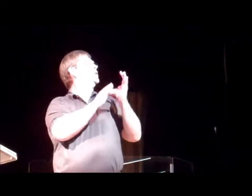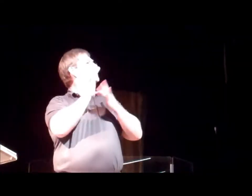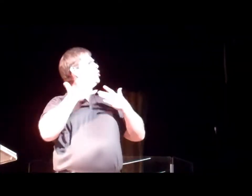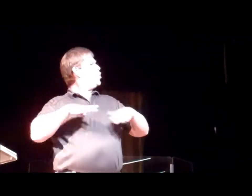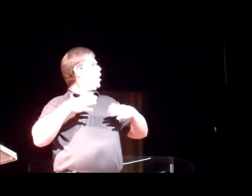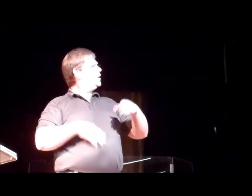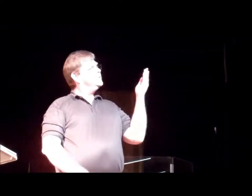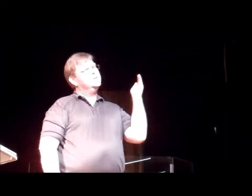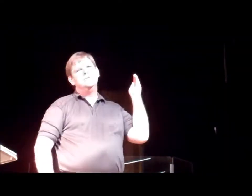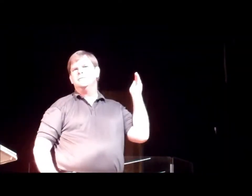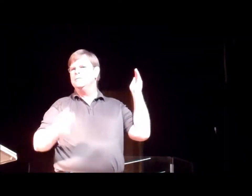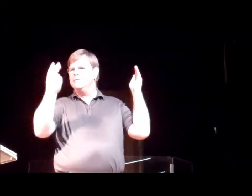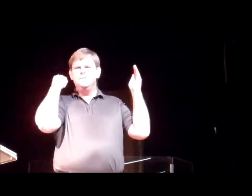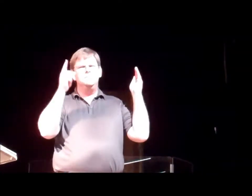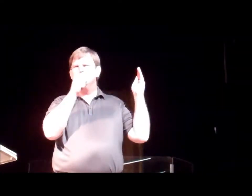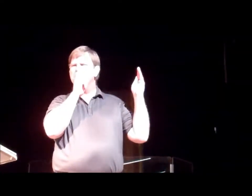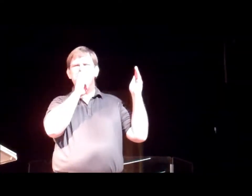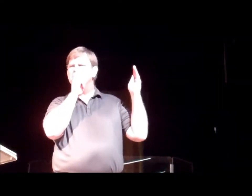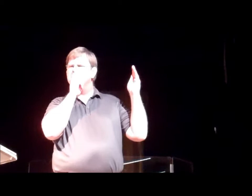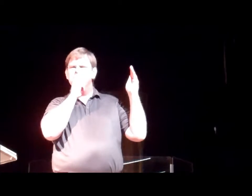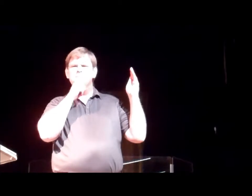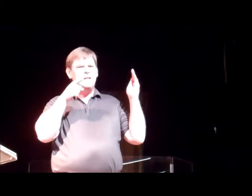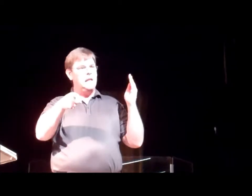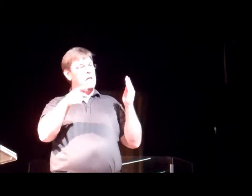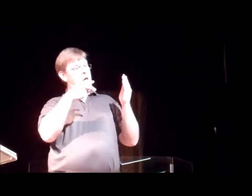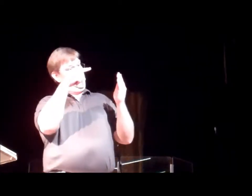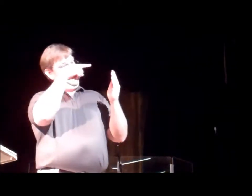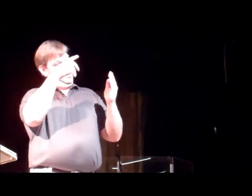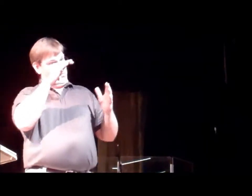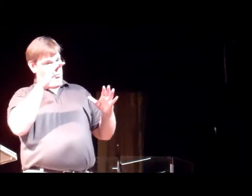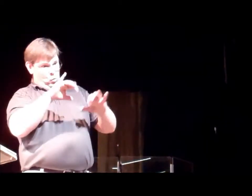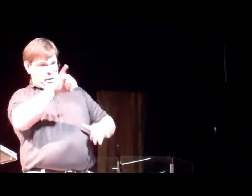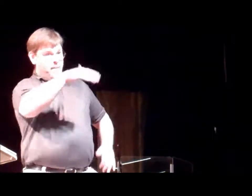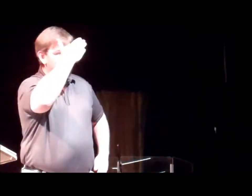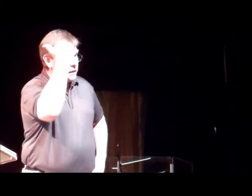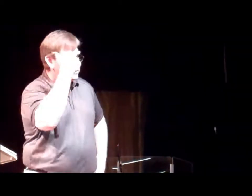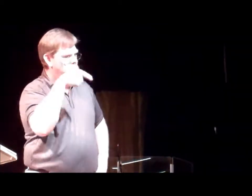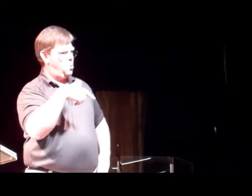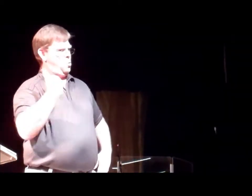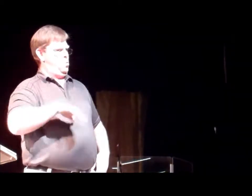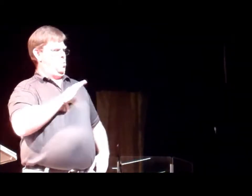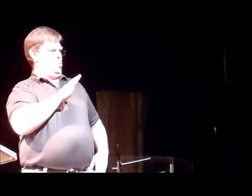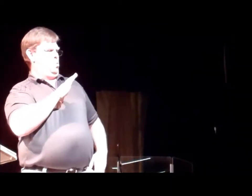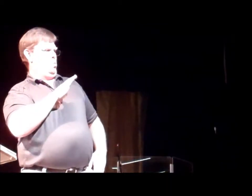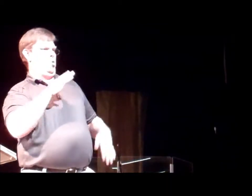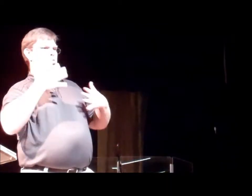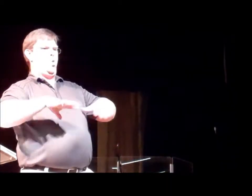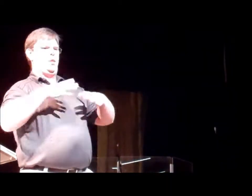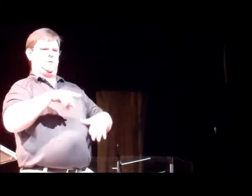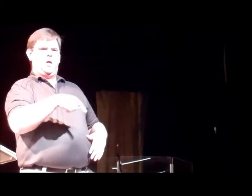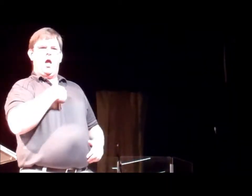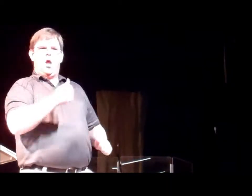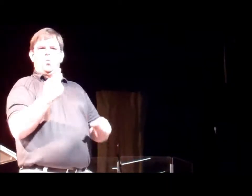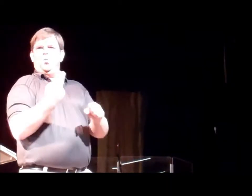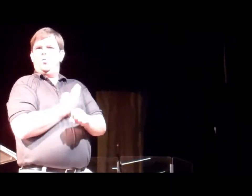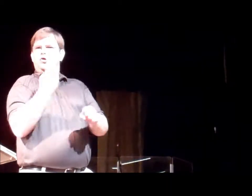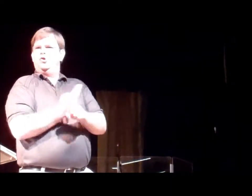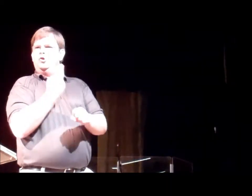These soldiers were not basing this on memorabilia and nostalgia because they thought Jesus was somebody worth remembering. They wanted